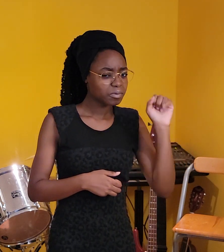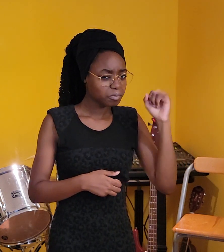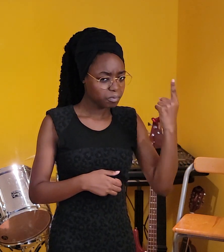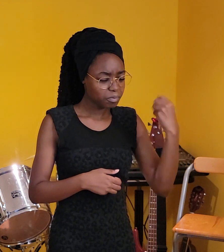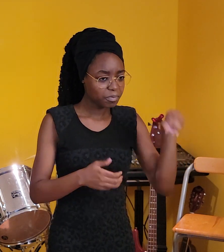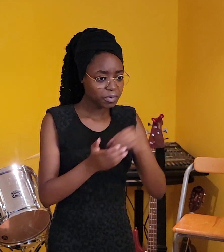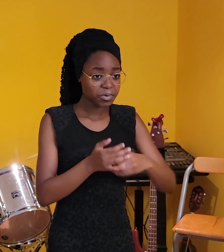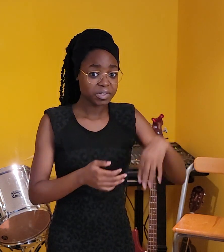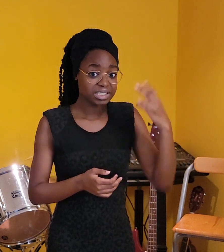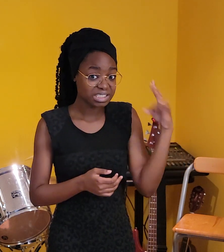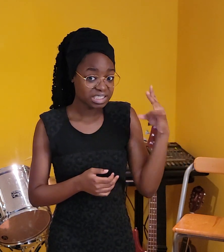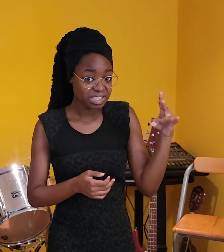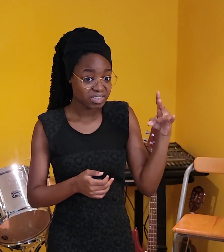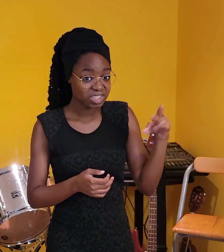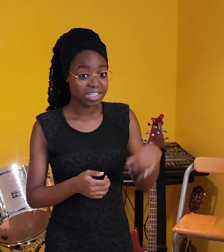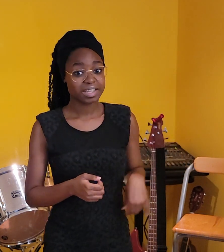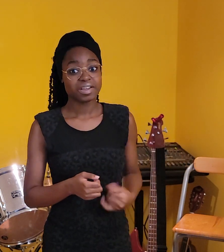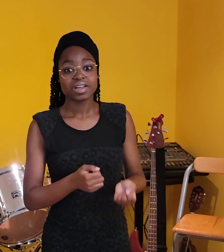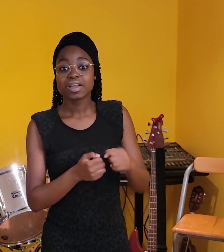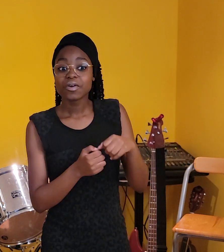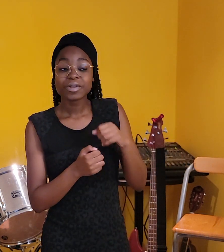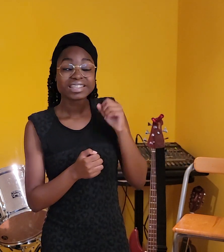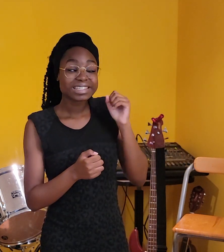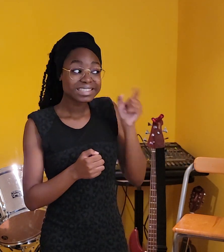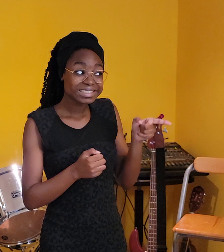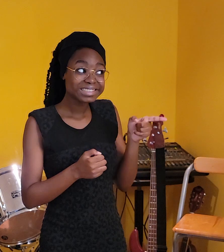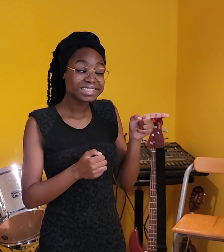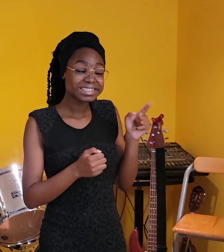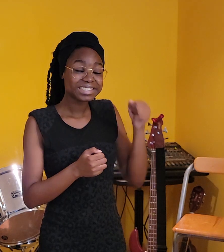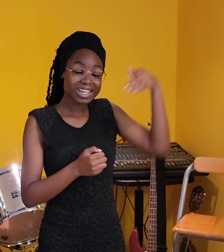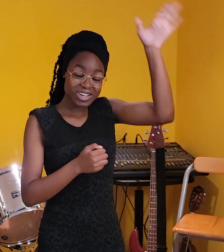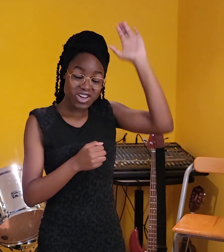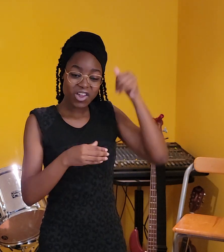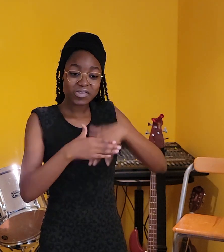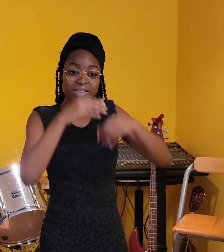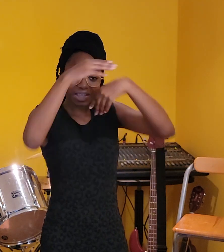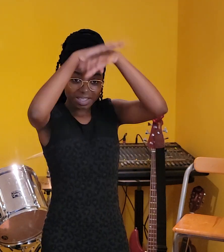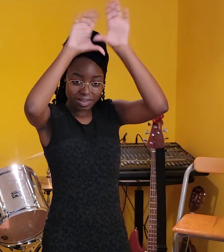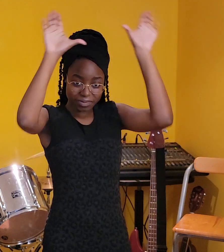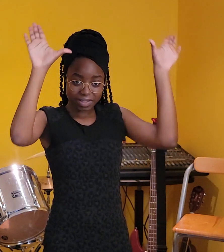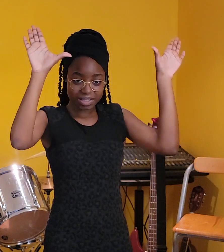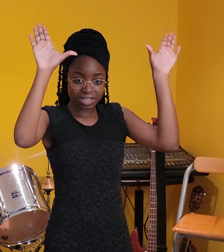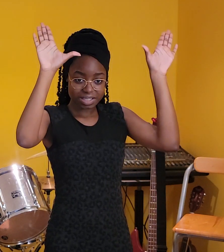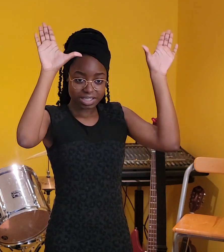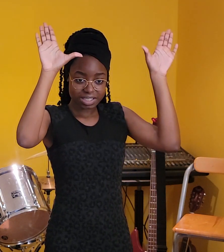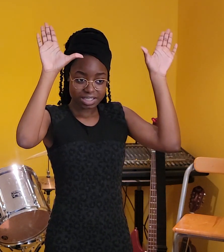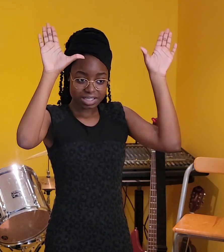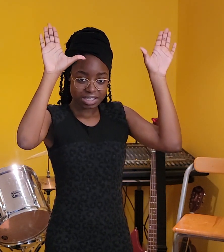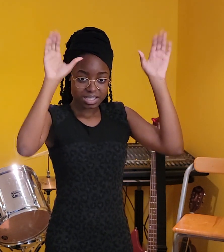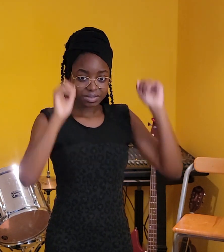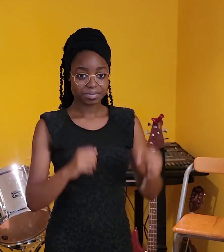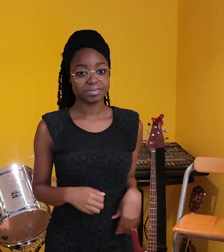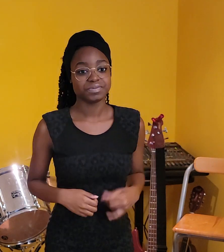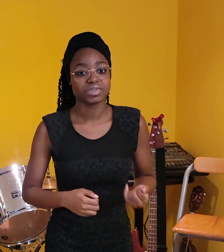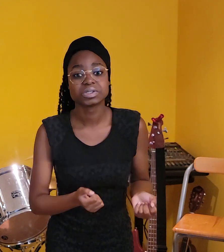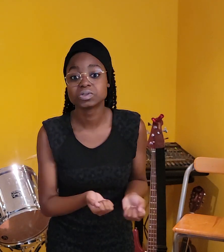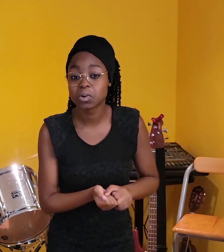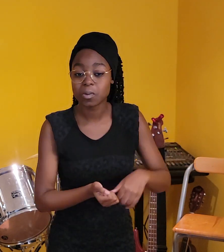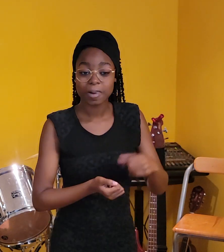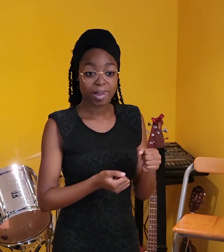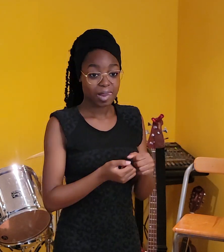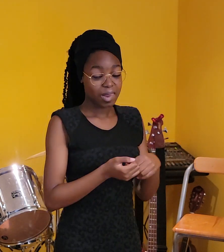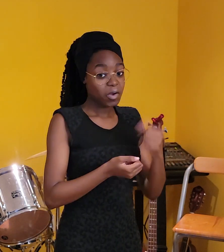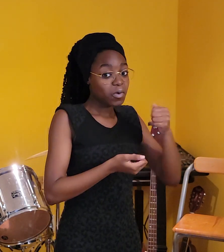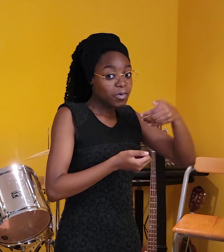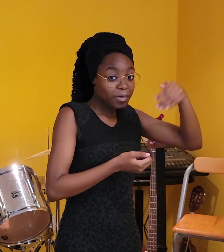in James 1:17, is called Father of Lights. In Hebrews 12:9, is called what? The Father of Spirits. Ephesians 1:17